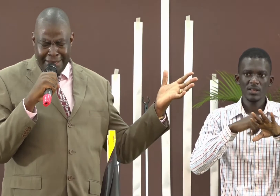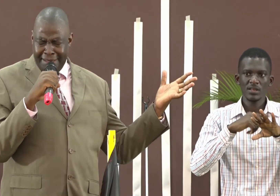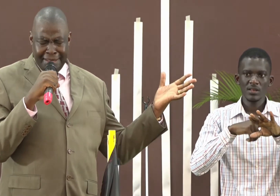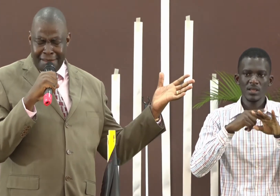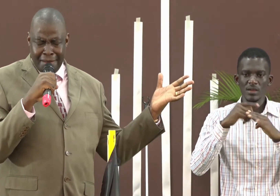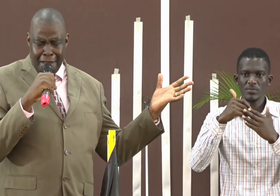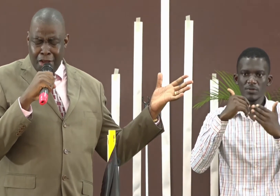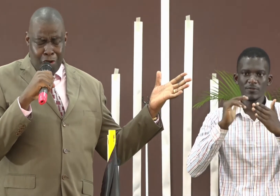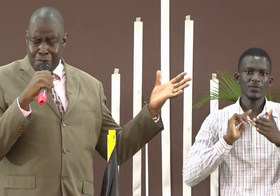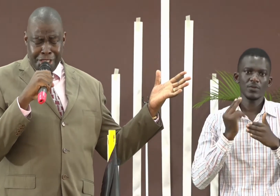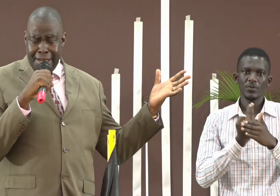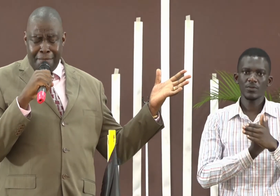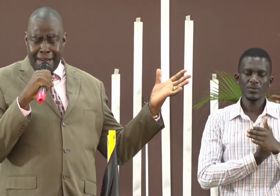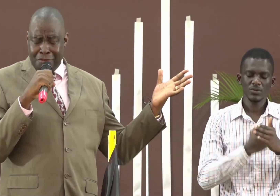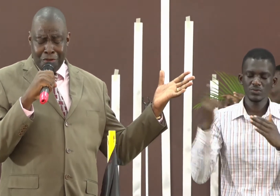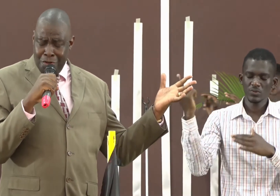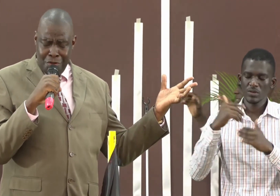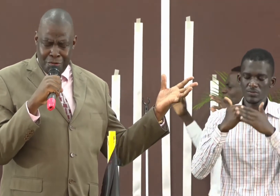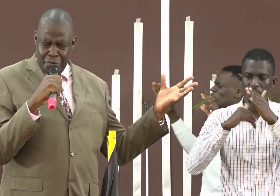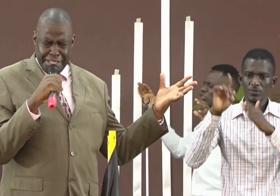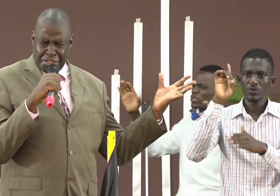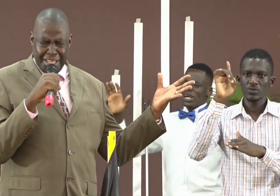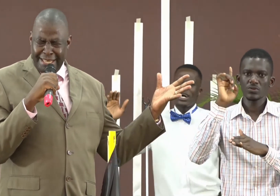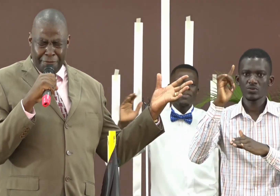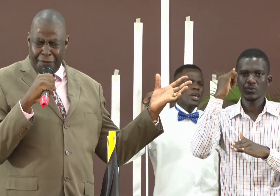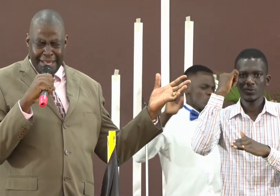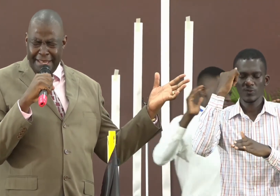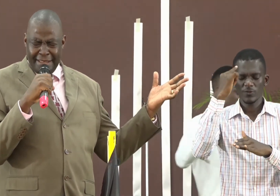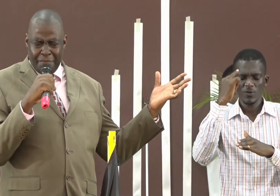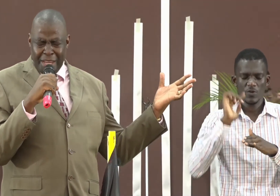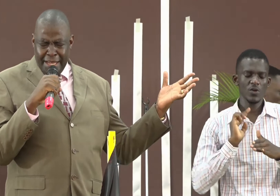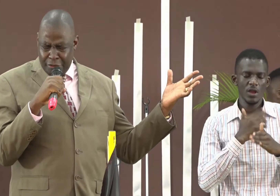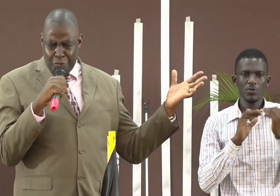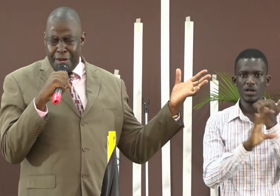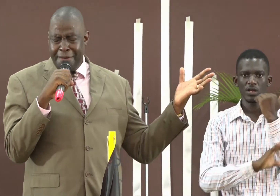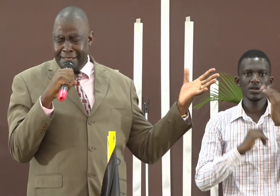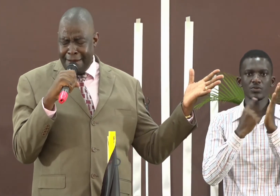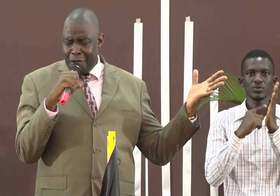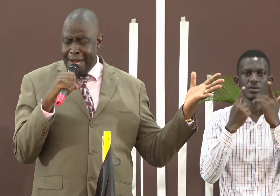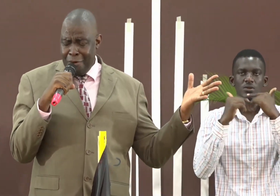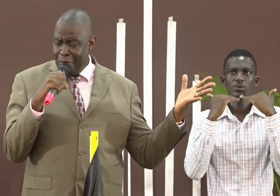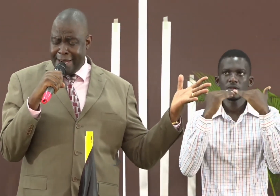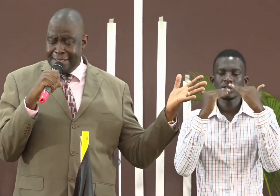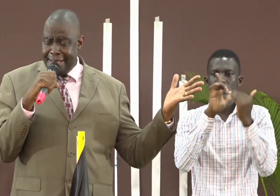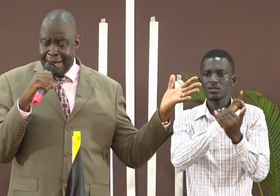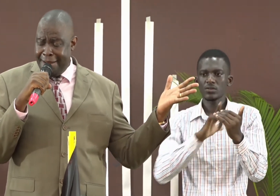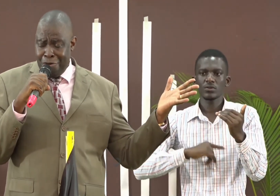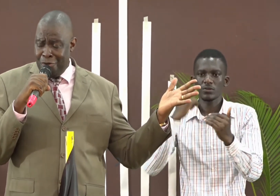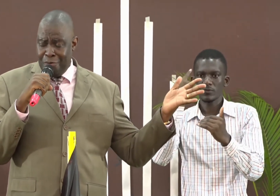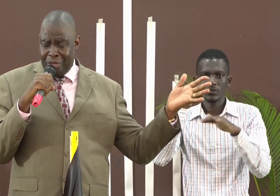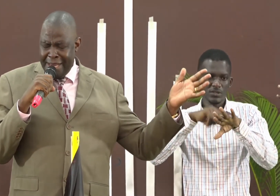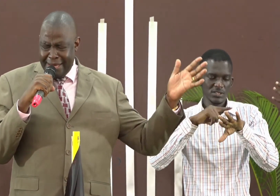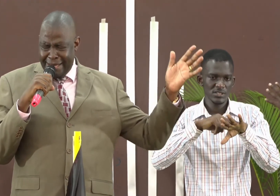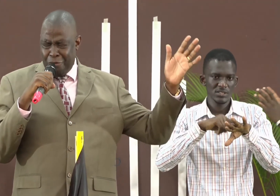gaffe okujja maaso go ku lw'ensi yaffe. Tukwebaza Mukama olw'akaseera